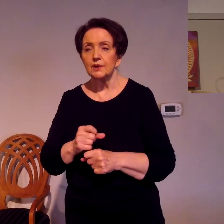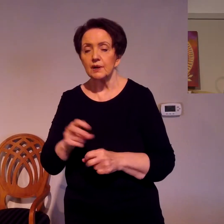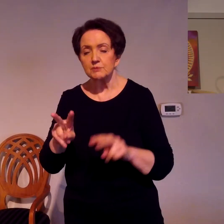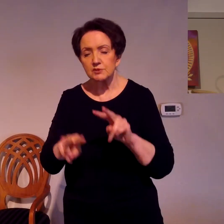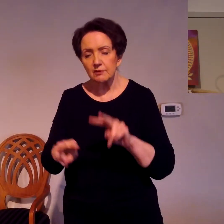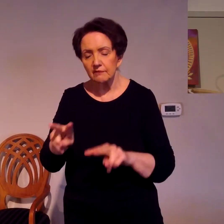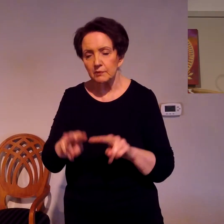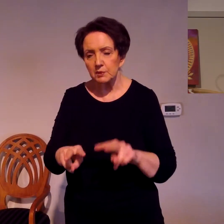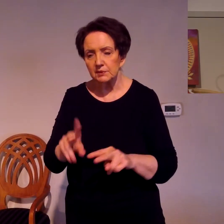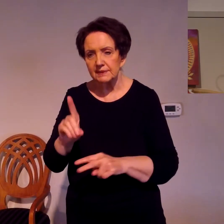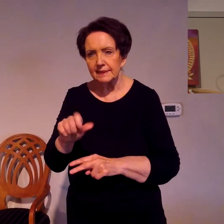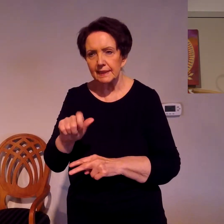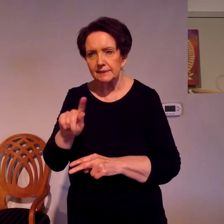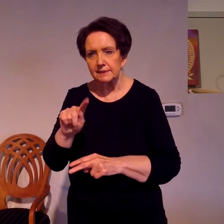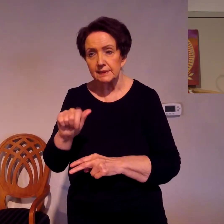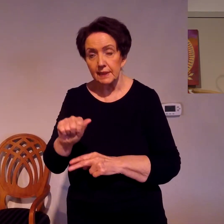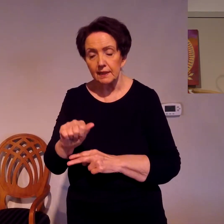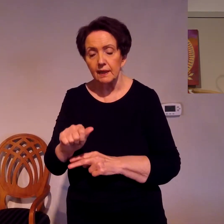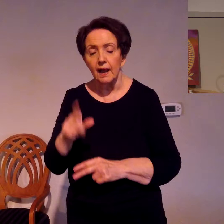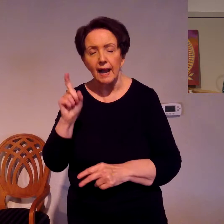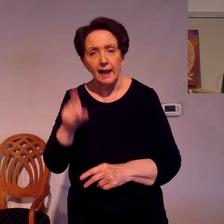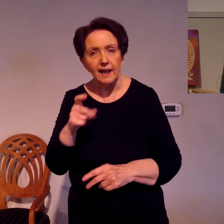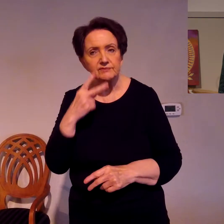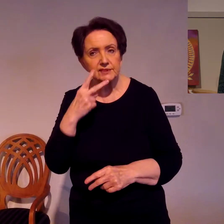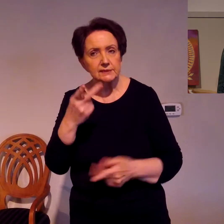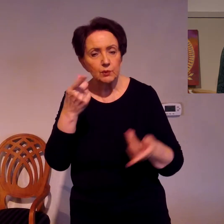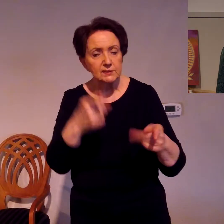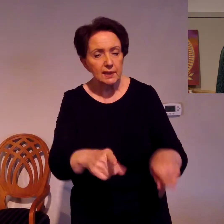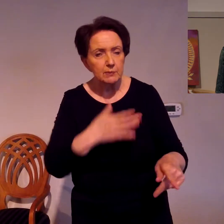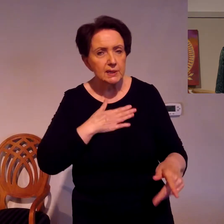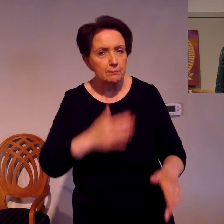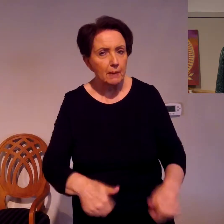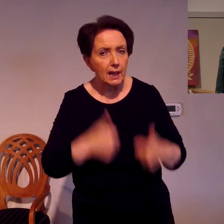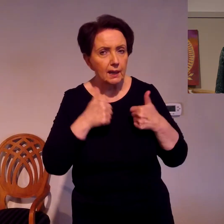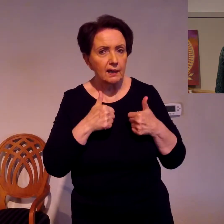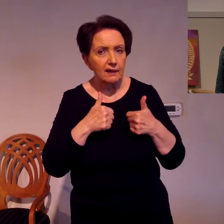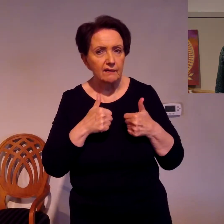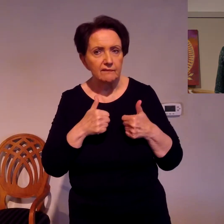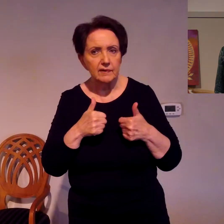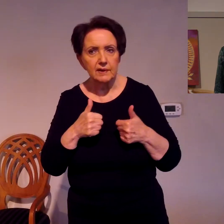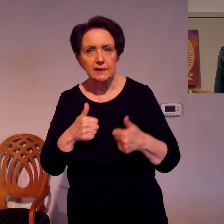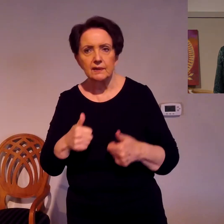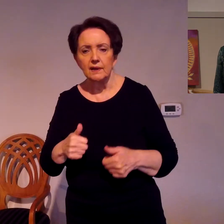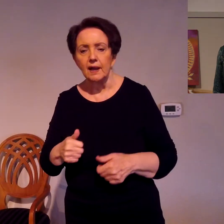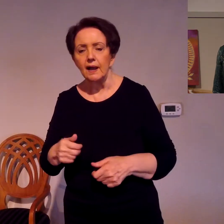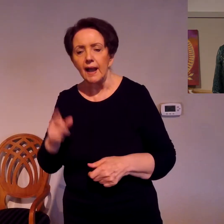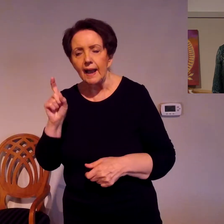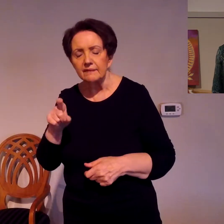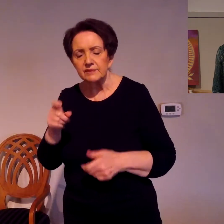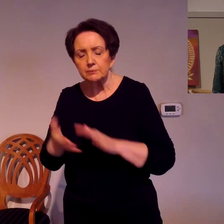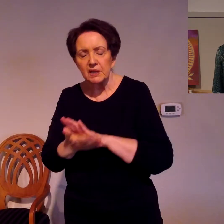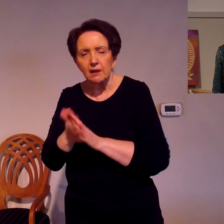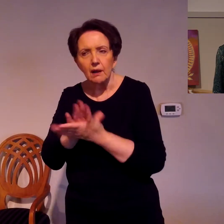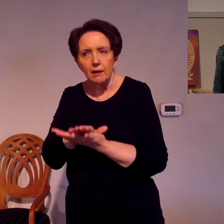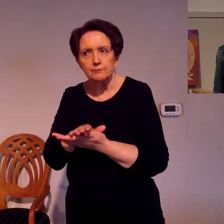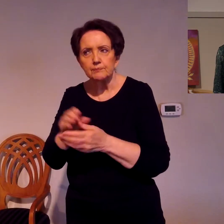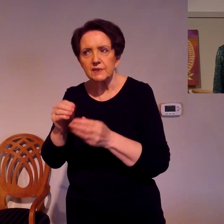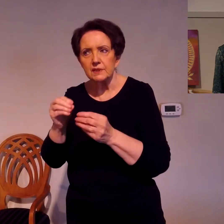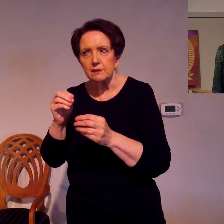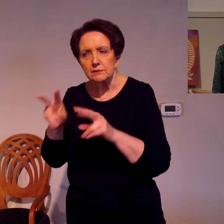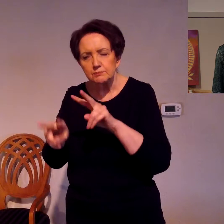be able to be the witness in my life. I have to activate the observer, which is why